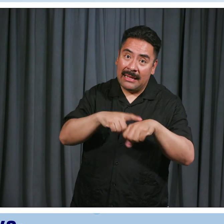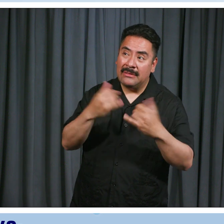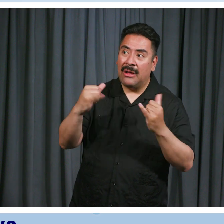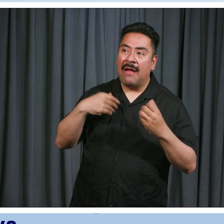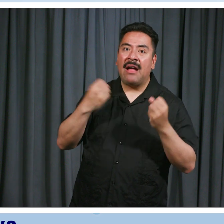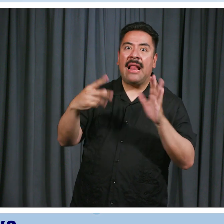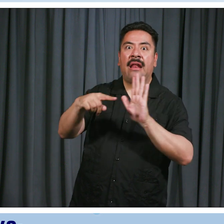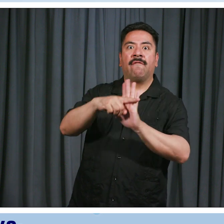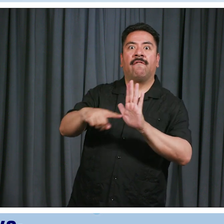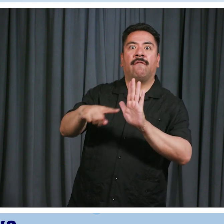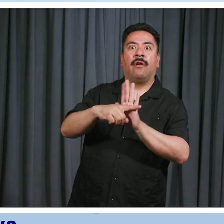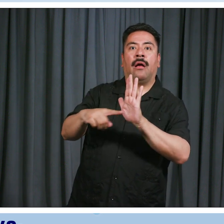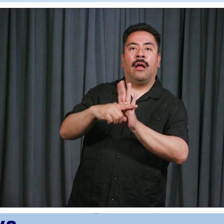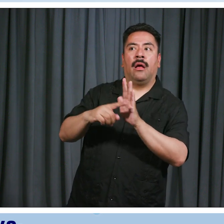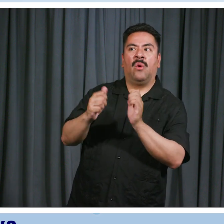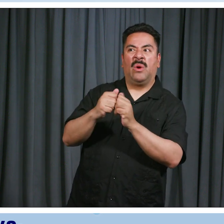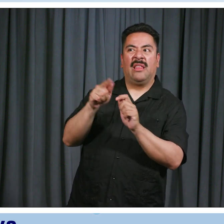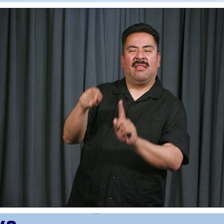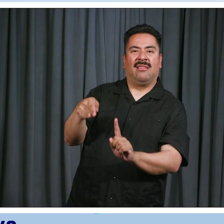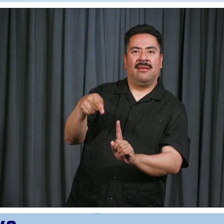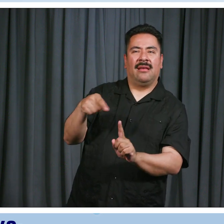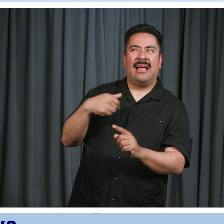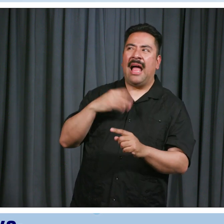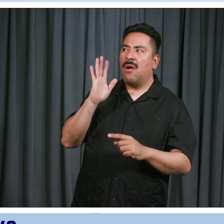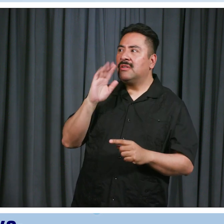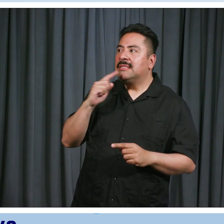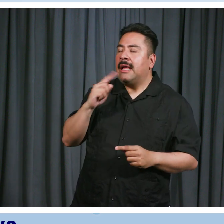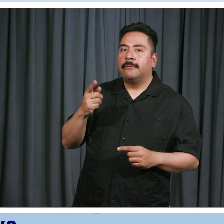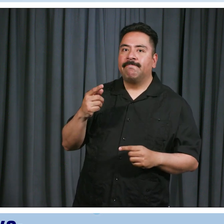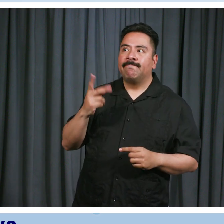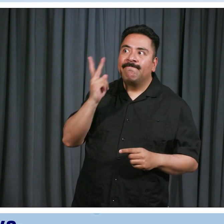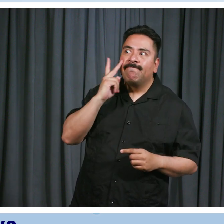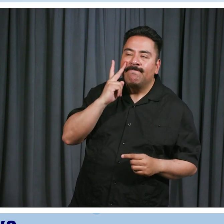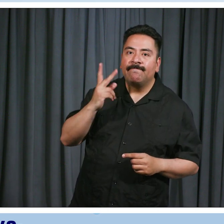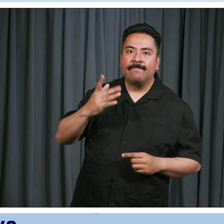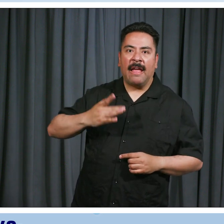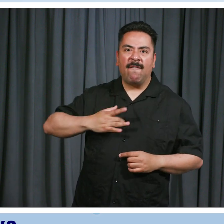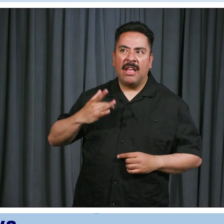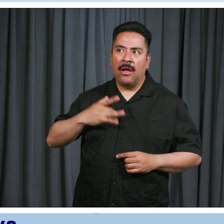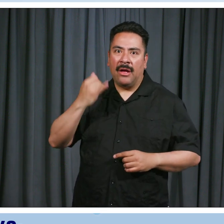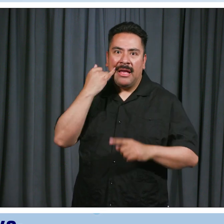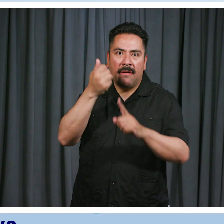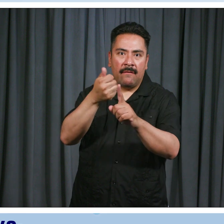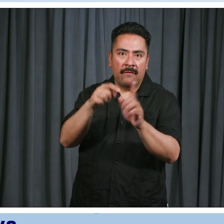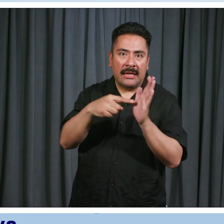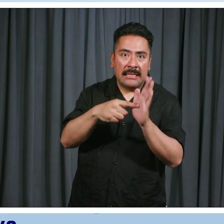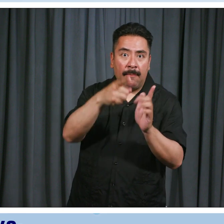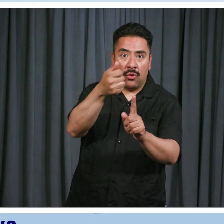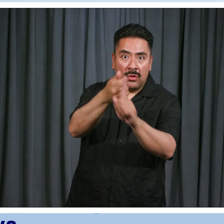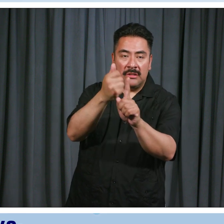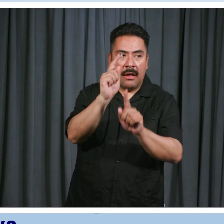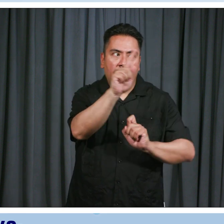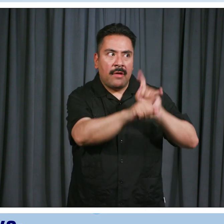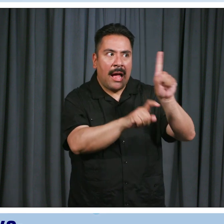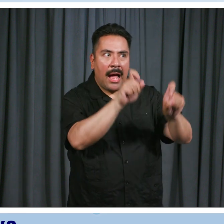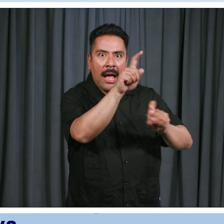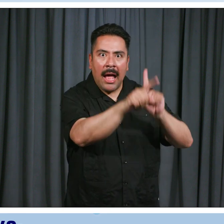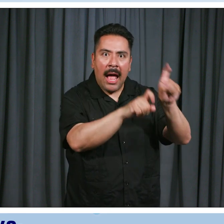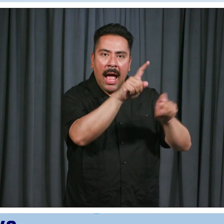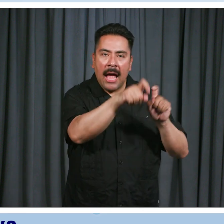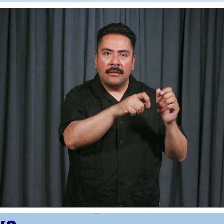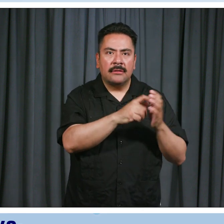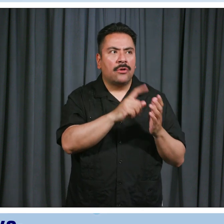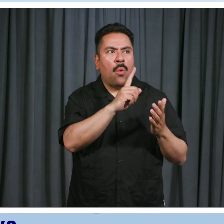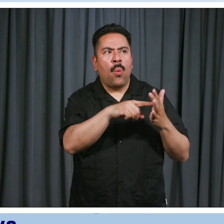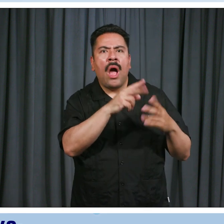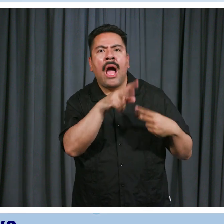stigma. So I would say, like, feel it out. You know, if you're asking questions, for example, when you're looking for a job about like